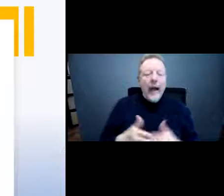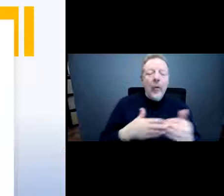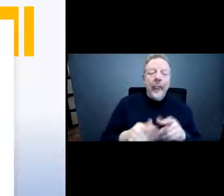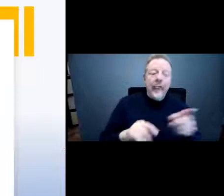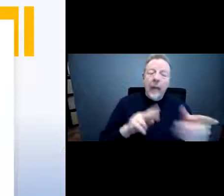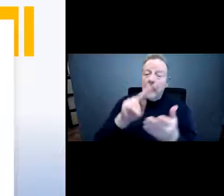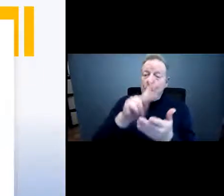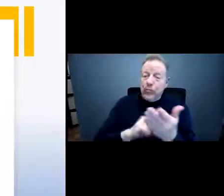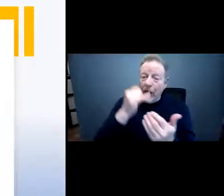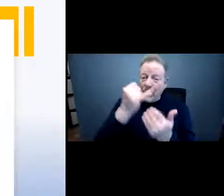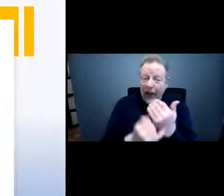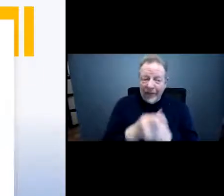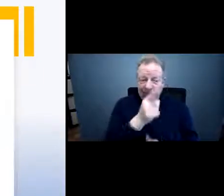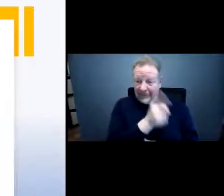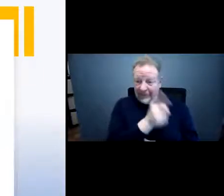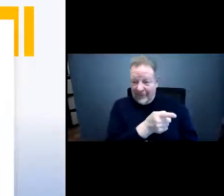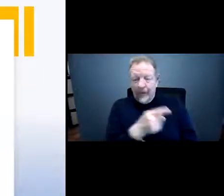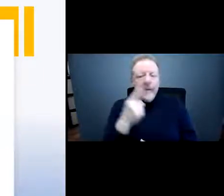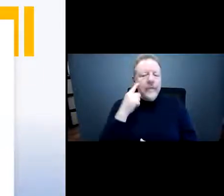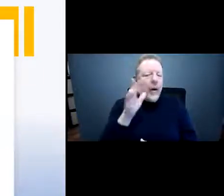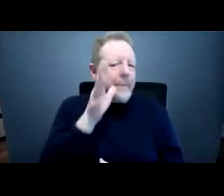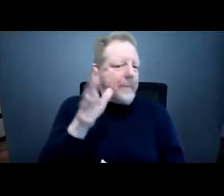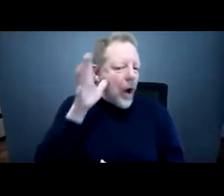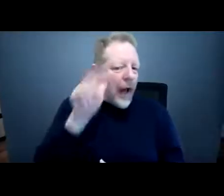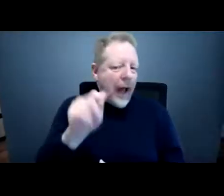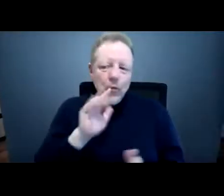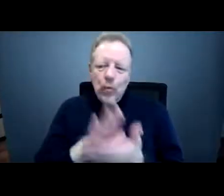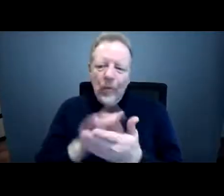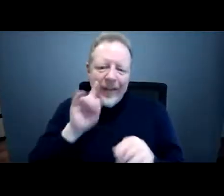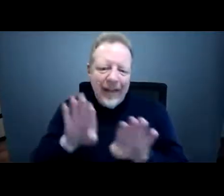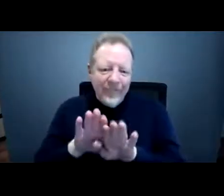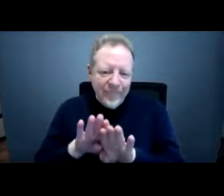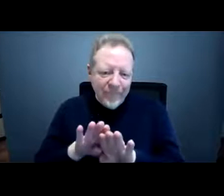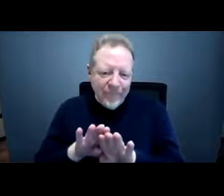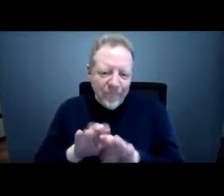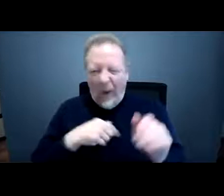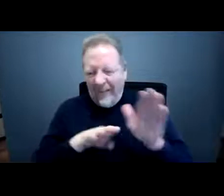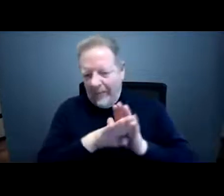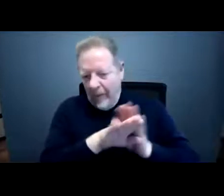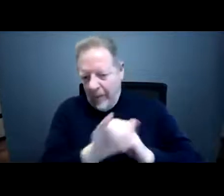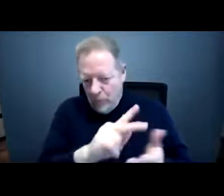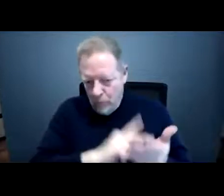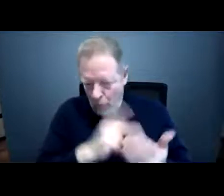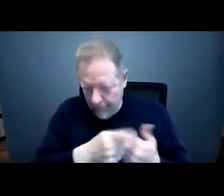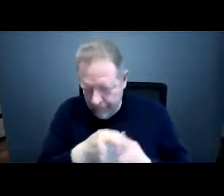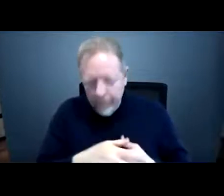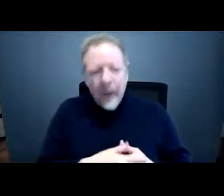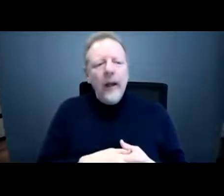project for parents at the School for the Deaf because I wanted to get a handle on where